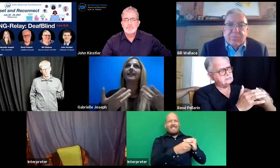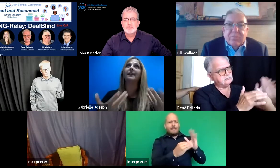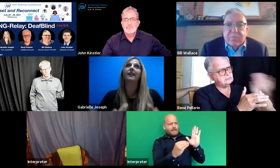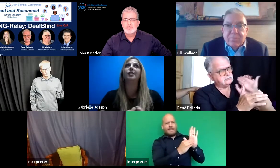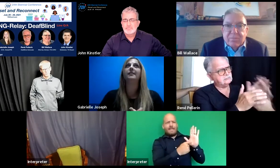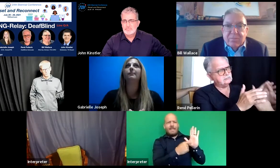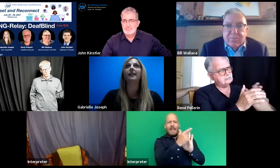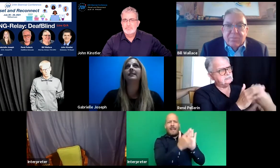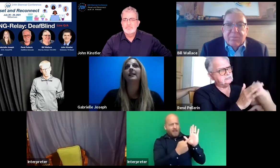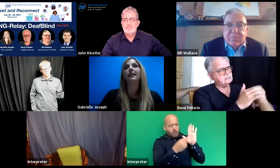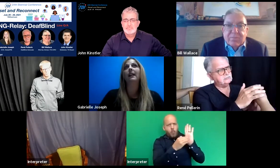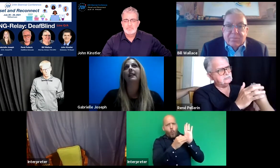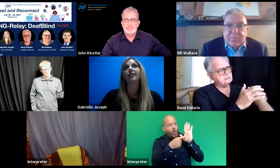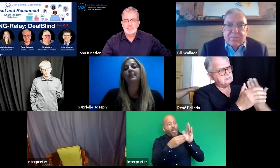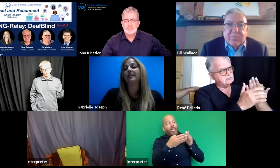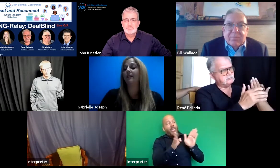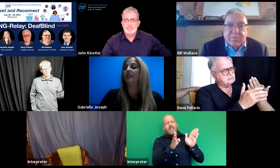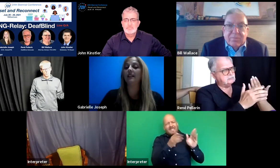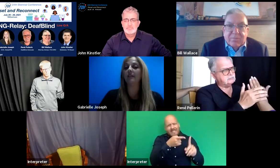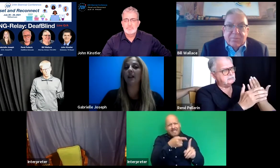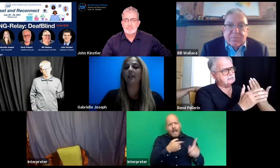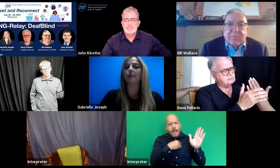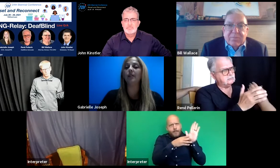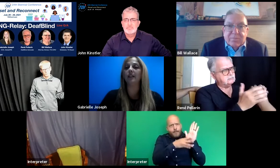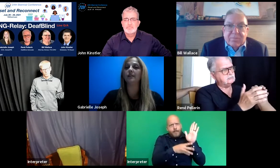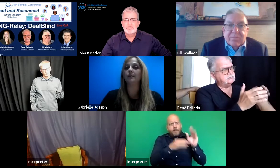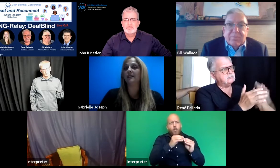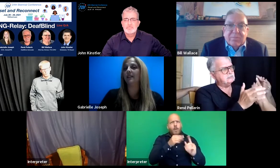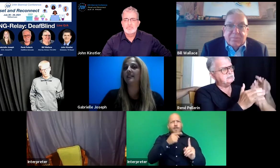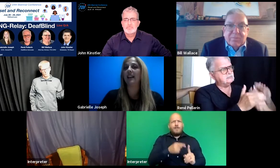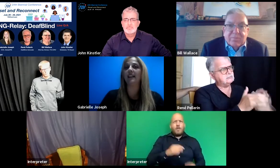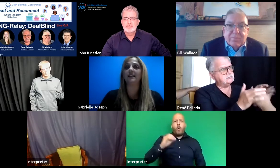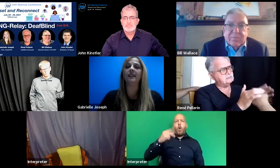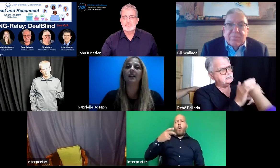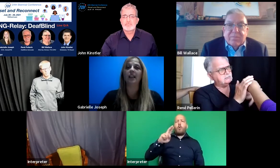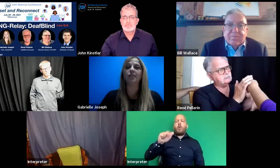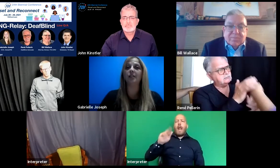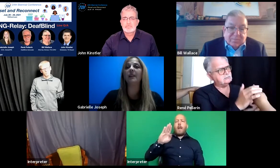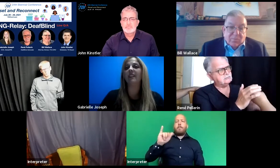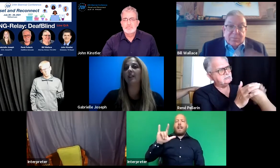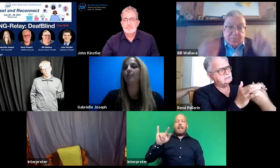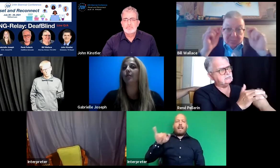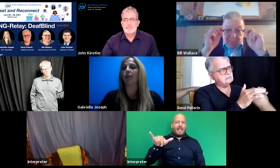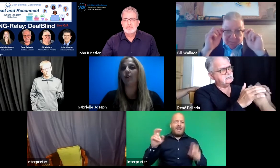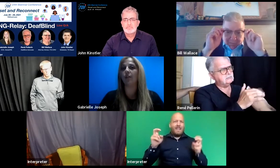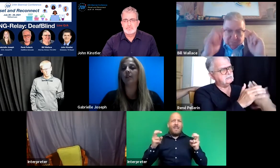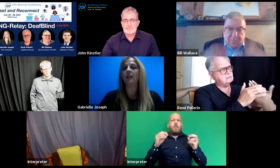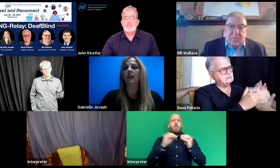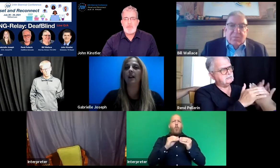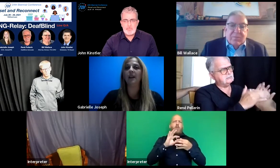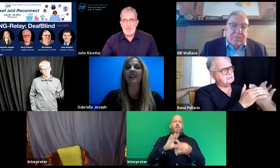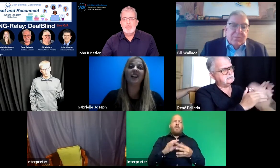interoperability or technology specs that are specific to the deafblind community, of specific settings that should be available to